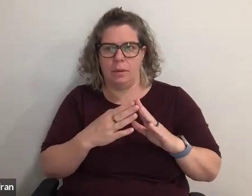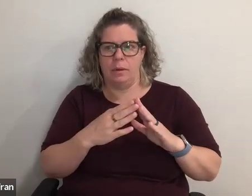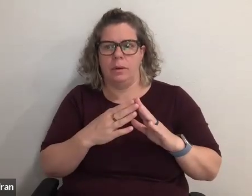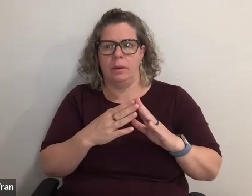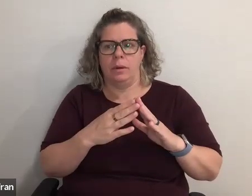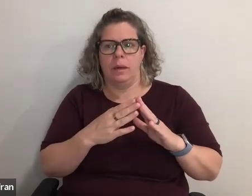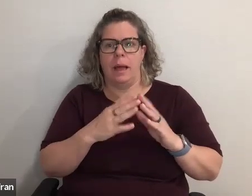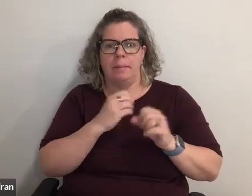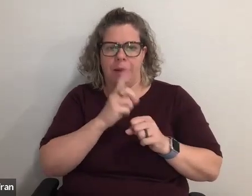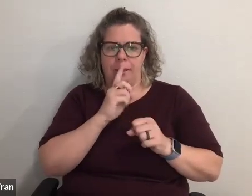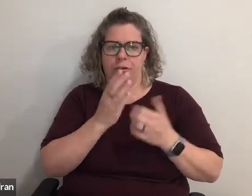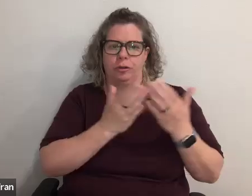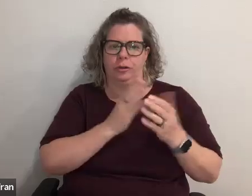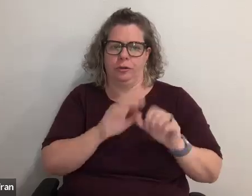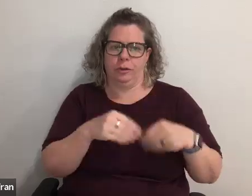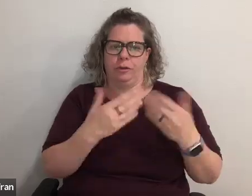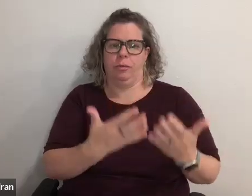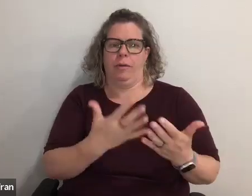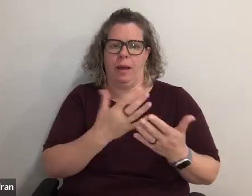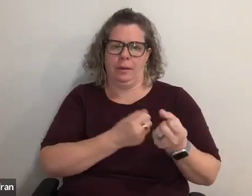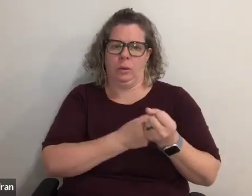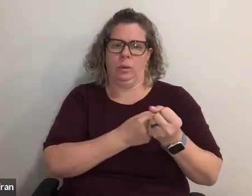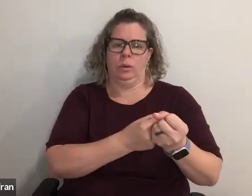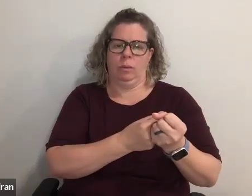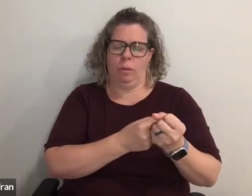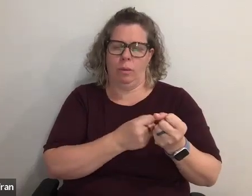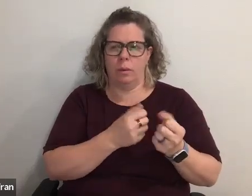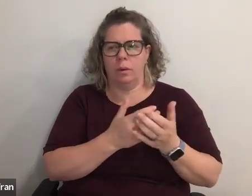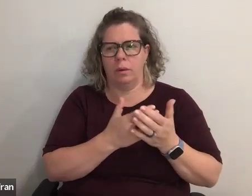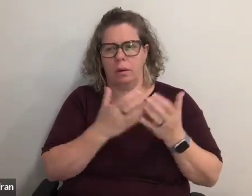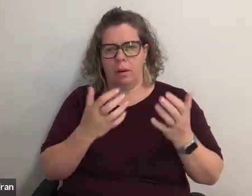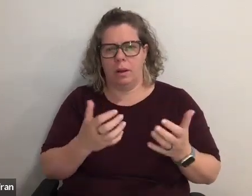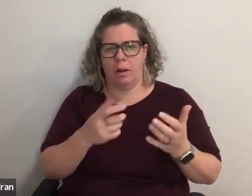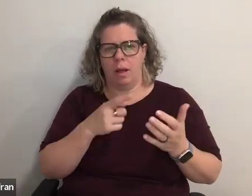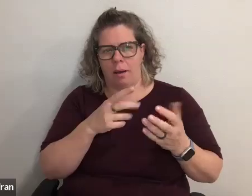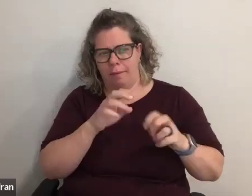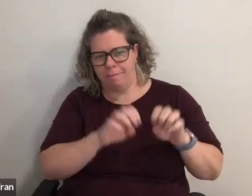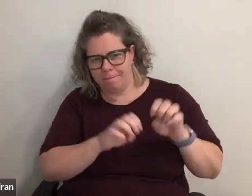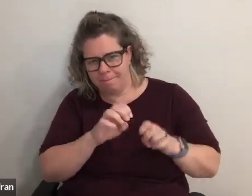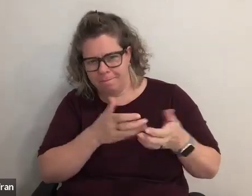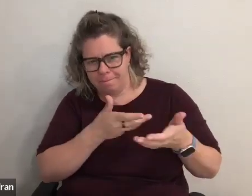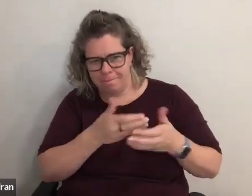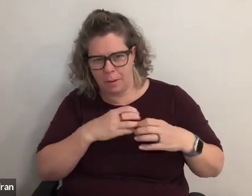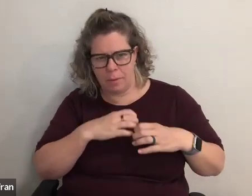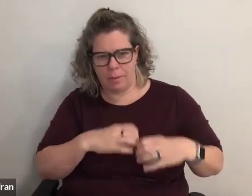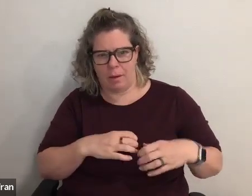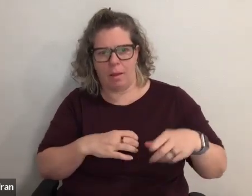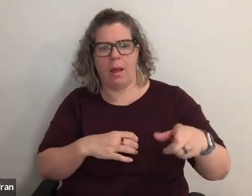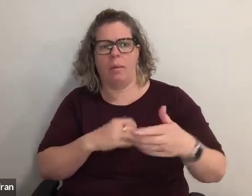with the right services. So a lot of these things help guide the way that we engage with clients in